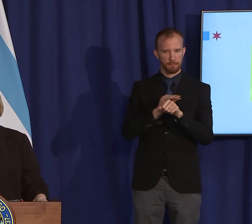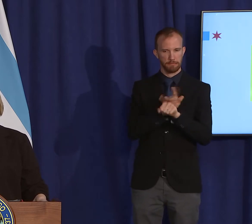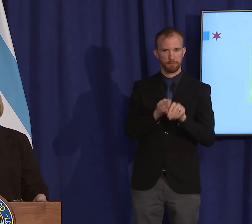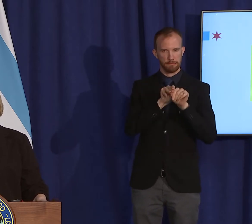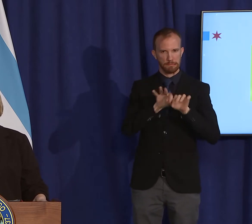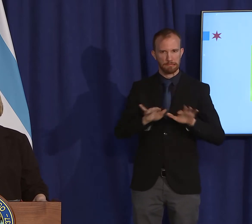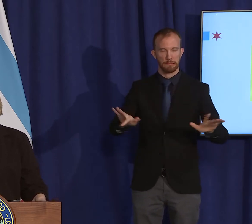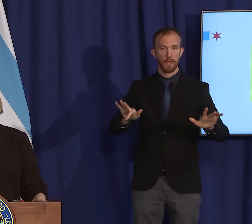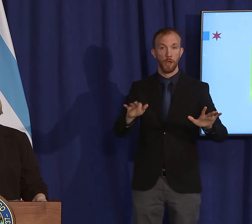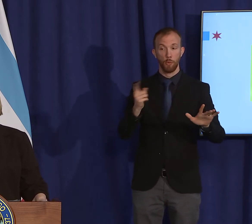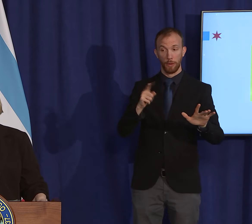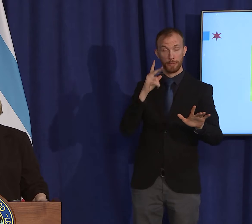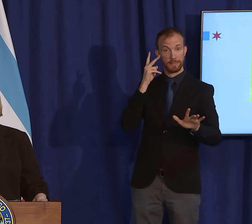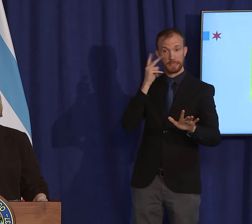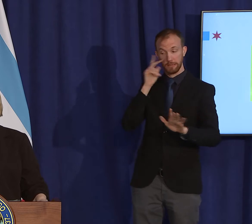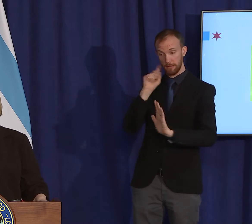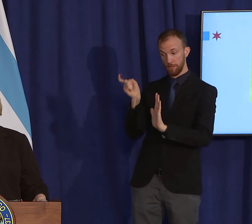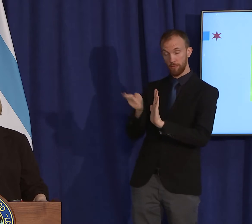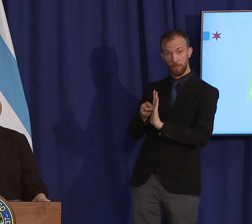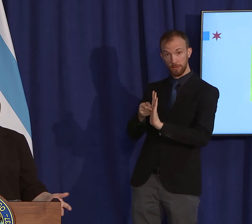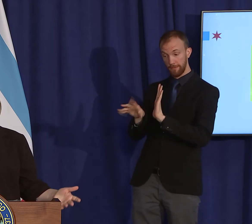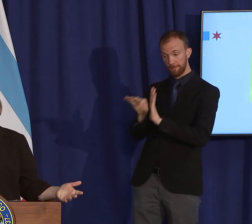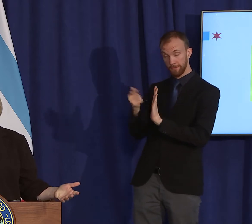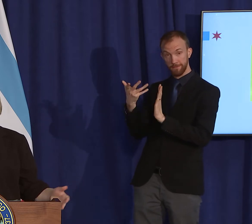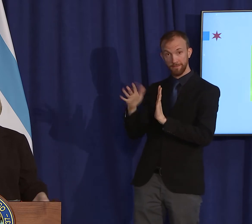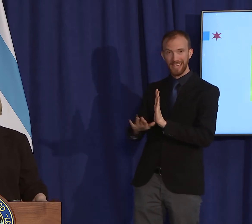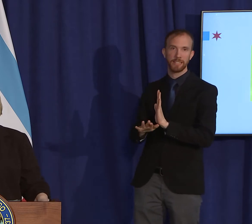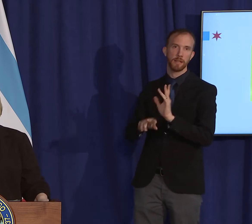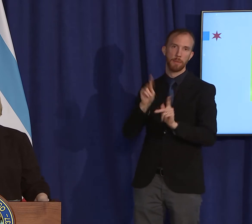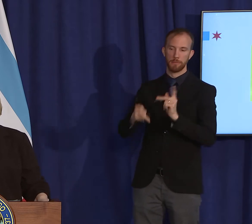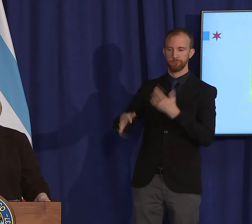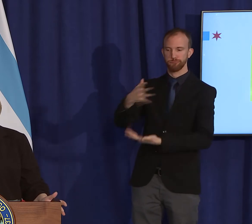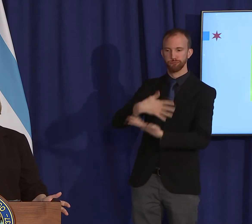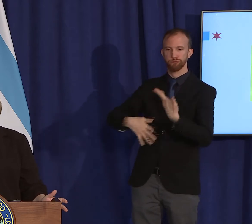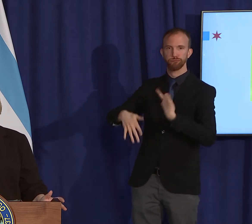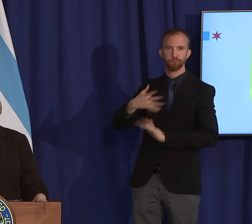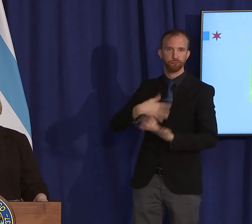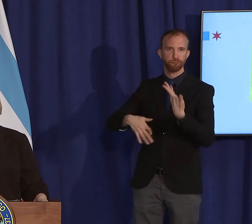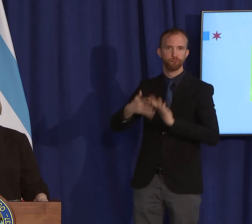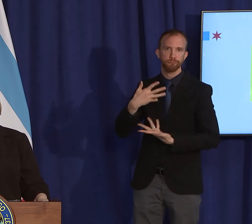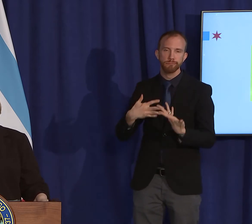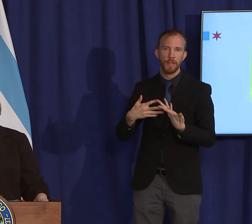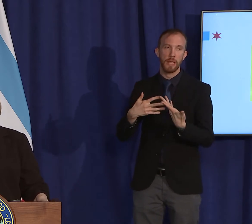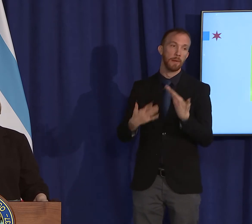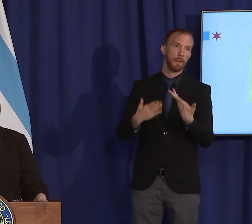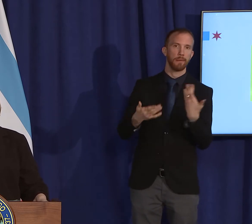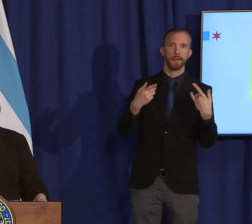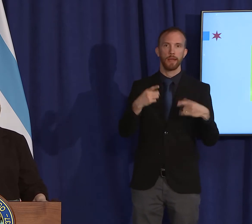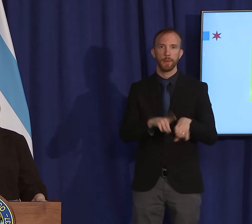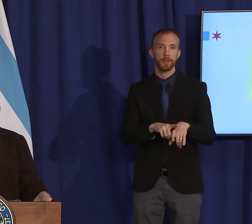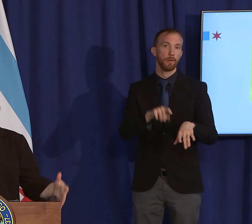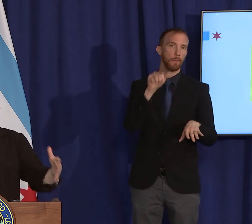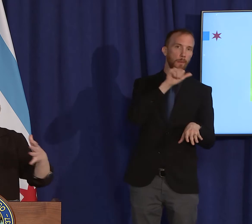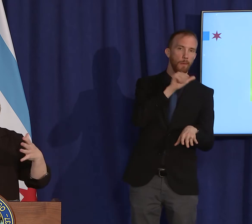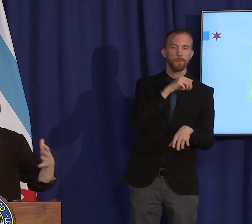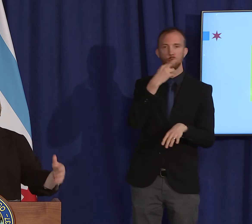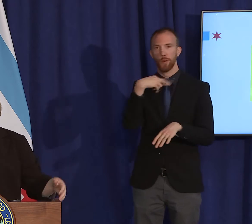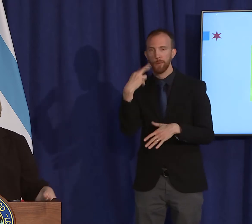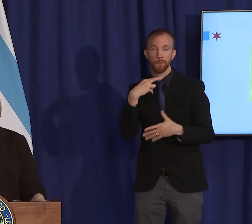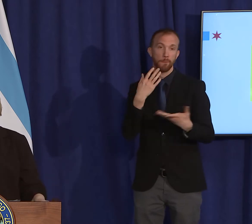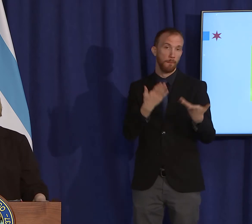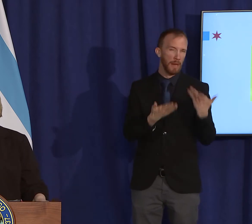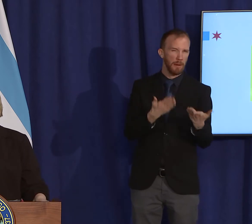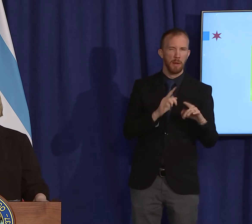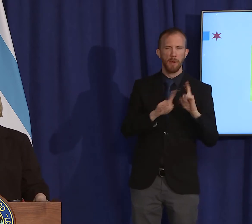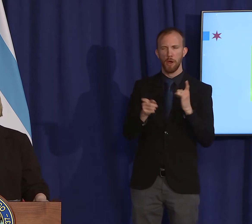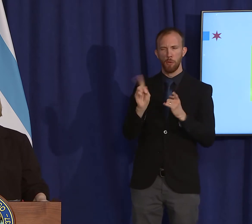it's been around socializing. And some of that socializing may be taking place at bars or restaurants, but where we're seeing the